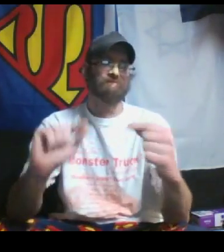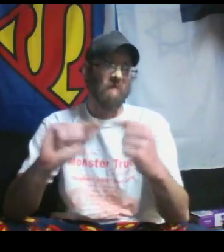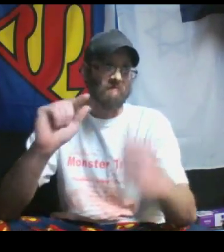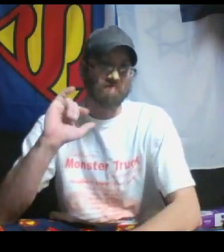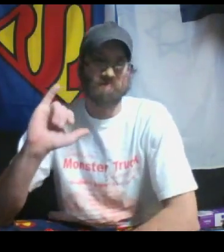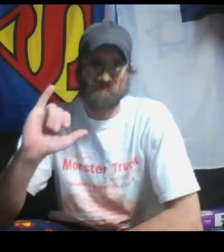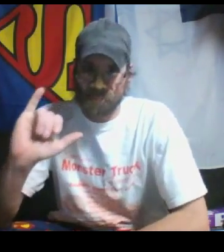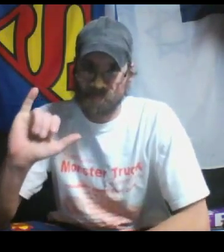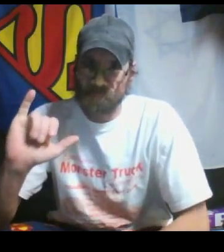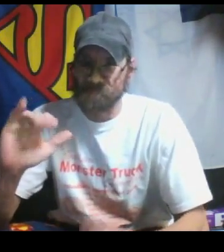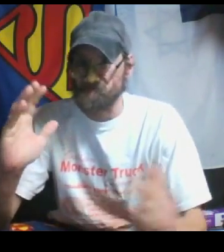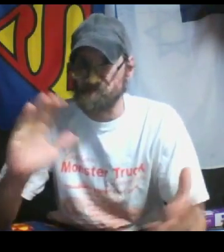water system for,